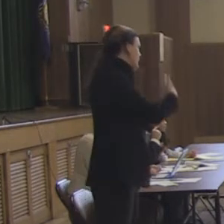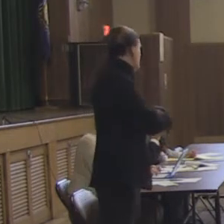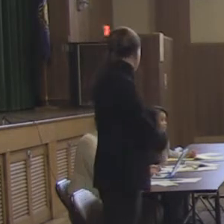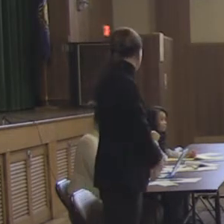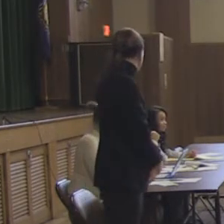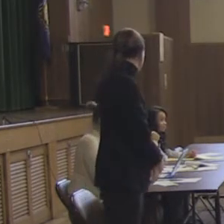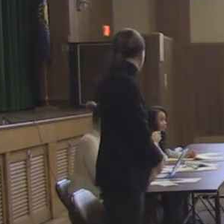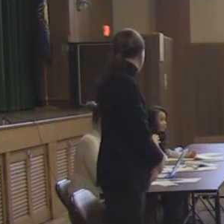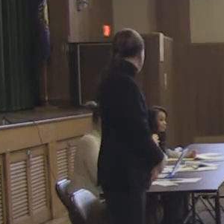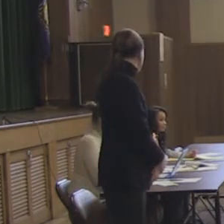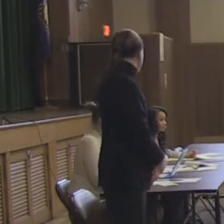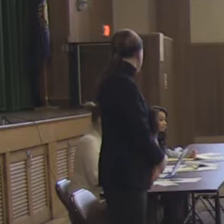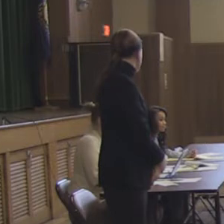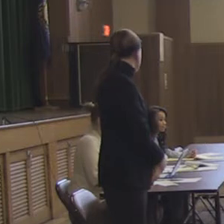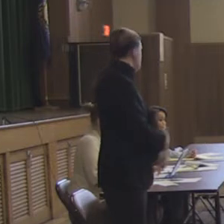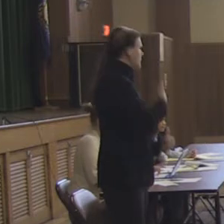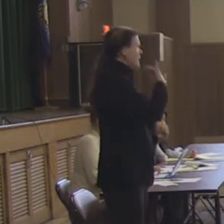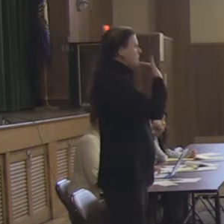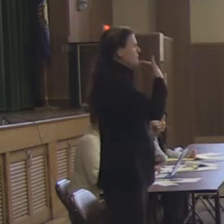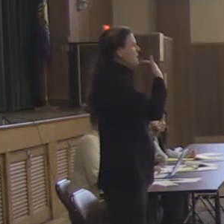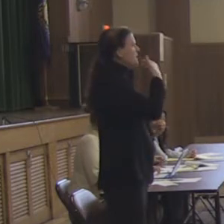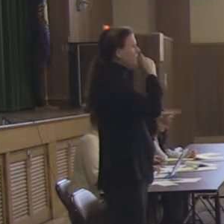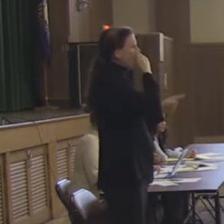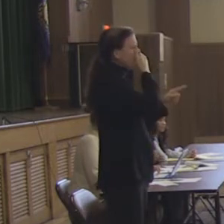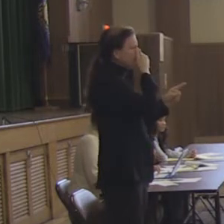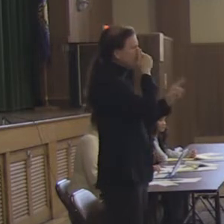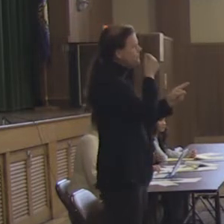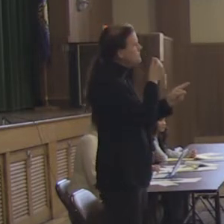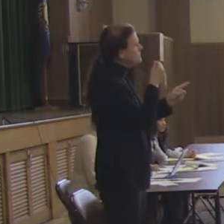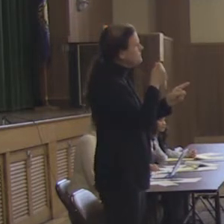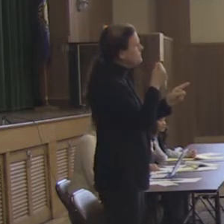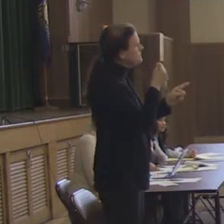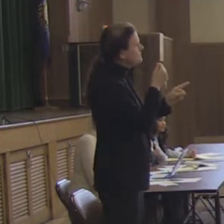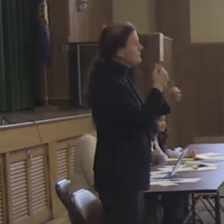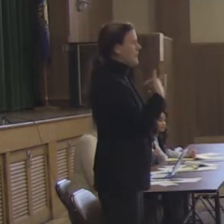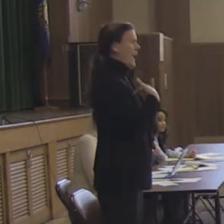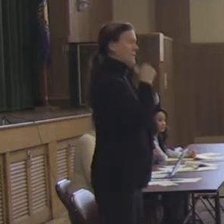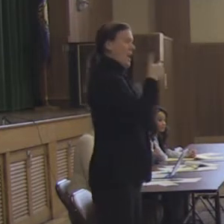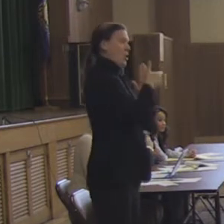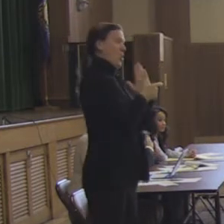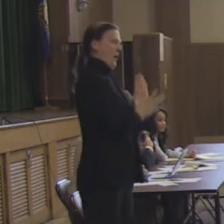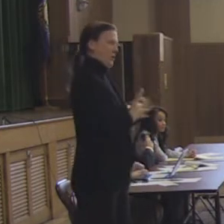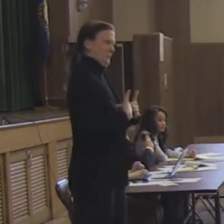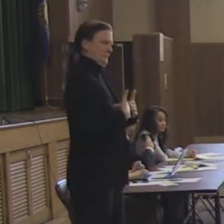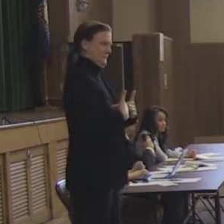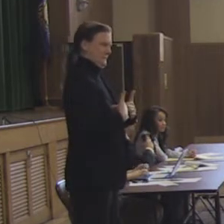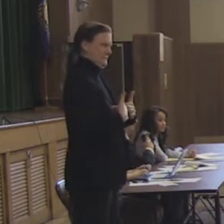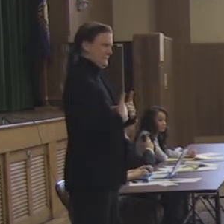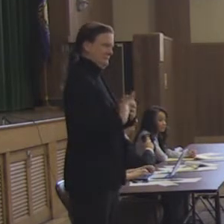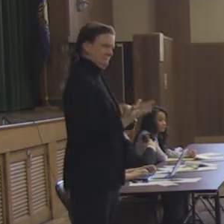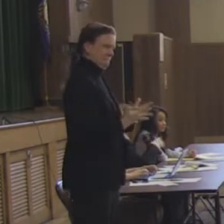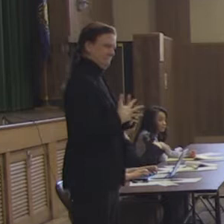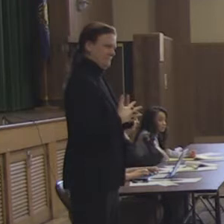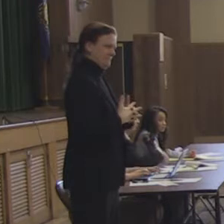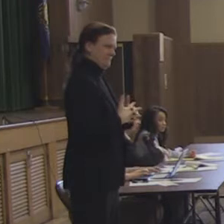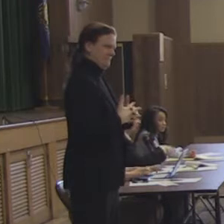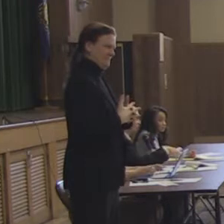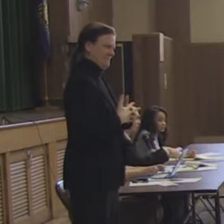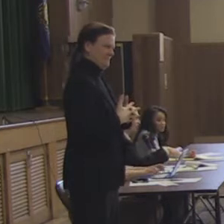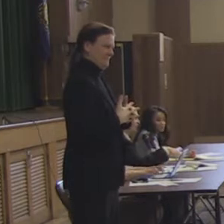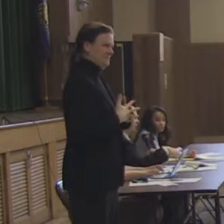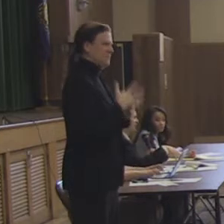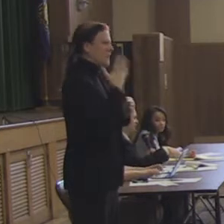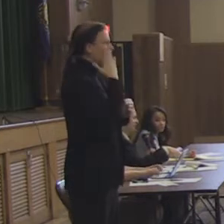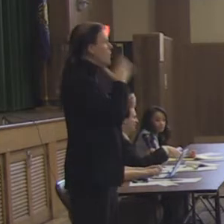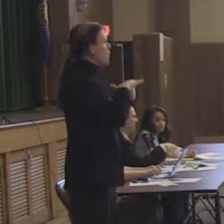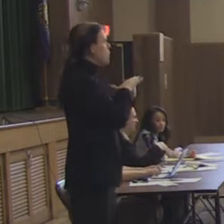hearings. Thank you very much. And I'm not a lawyer by training, and I don't, you know, the representative from this